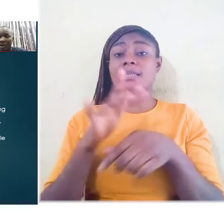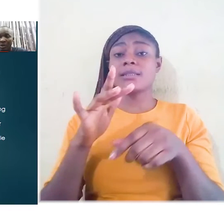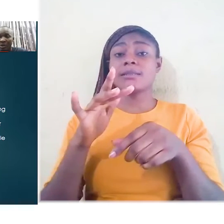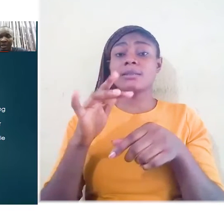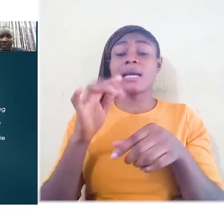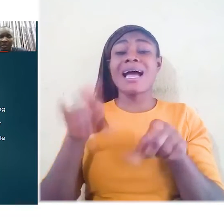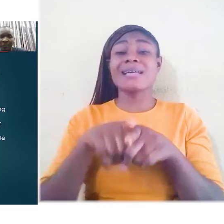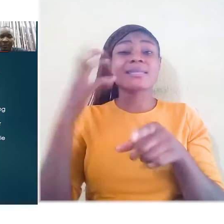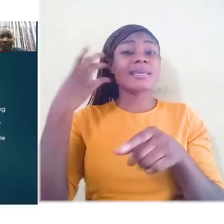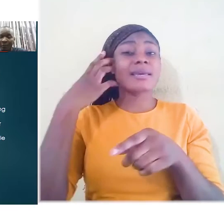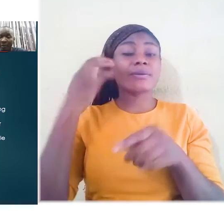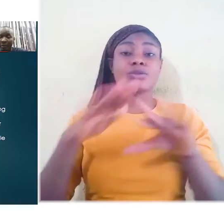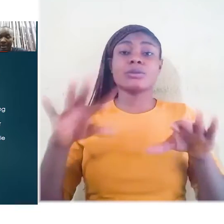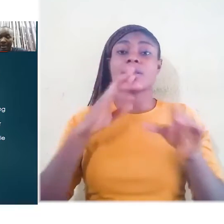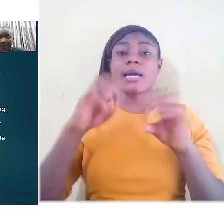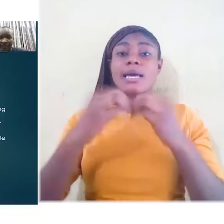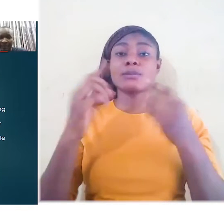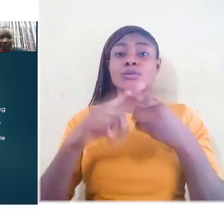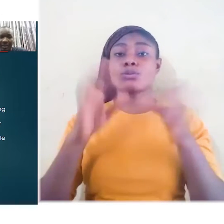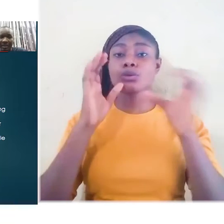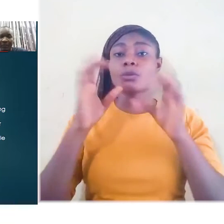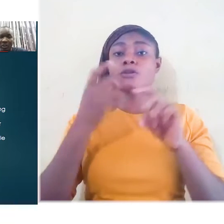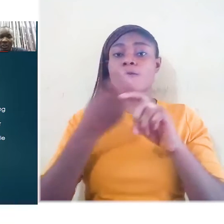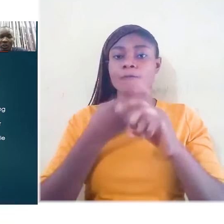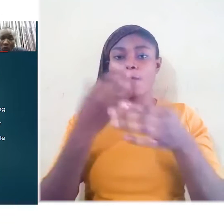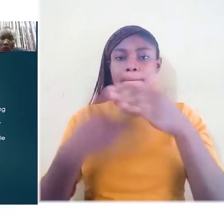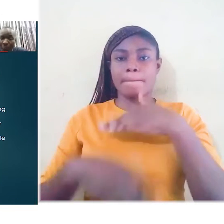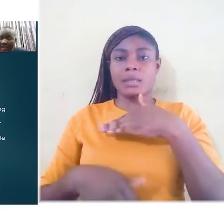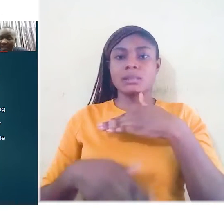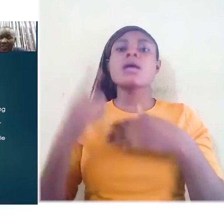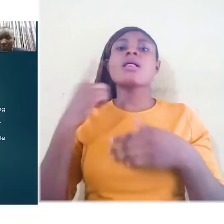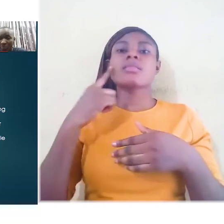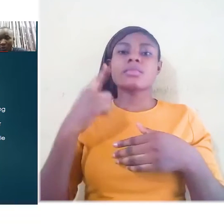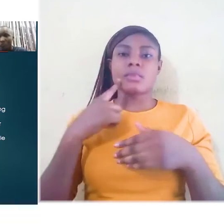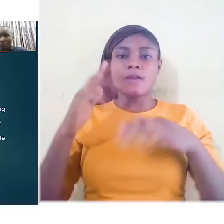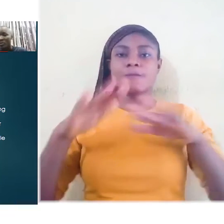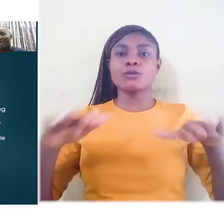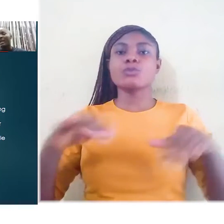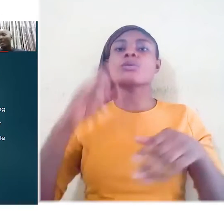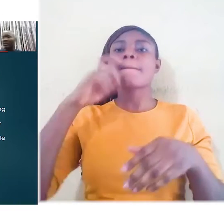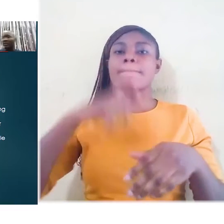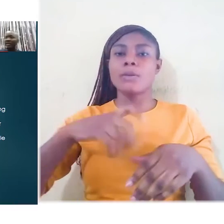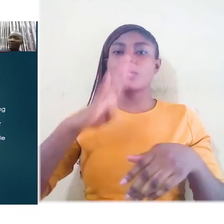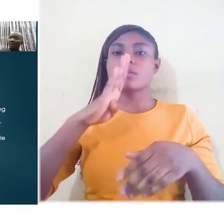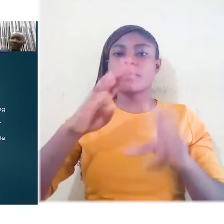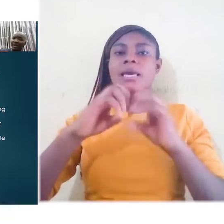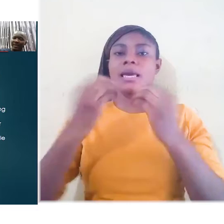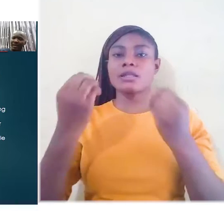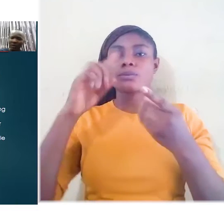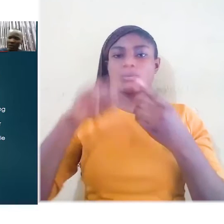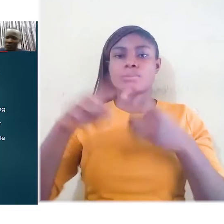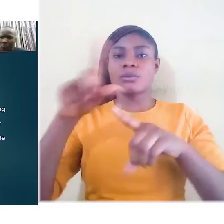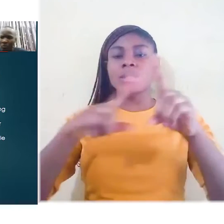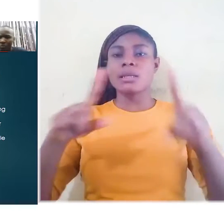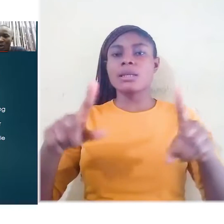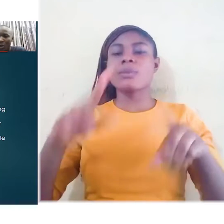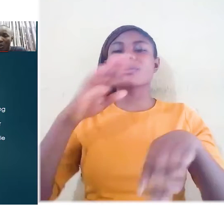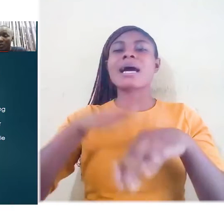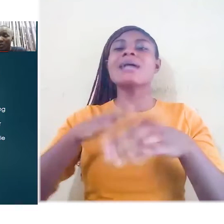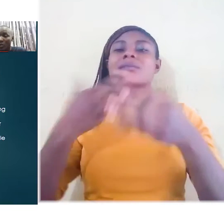and verbal communication from birth, deaf children should be exposed to sign language at birth, according